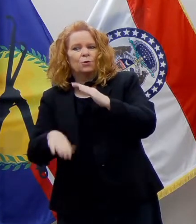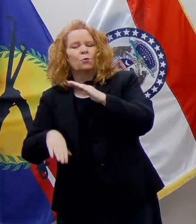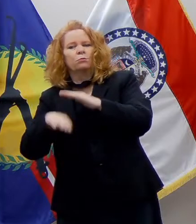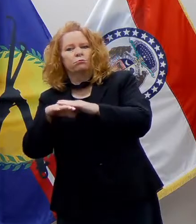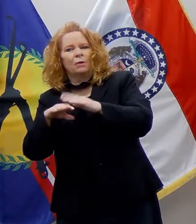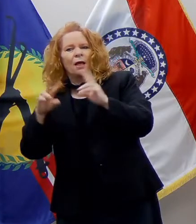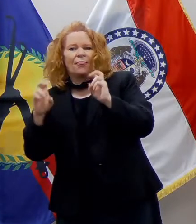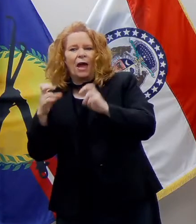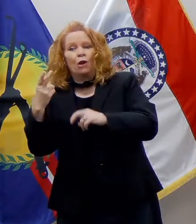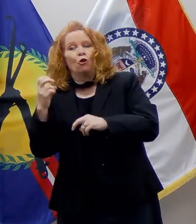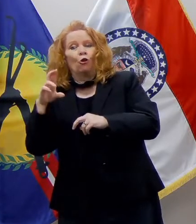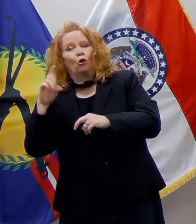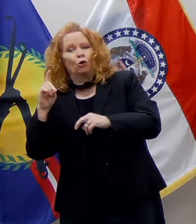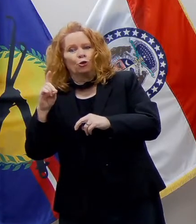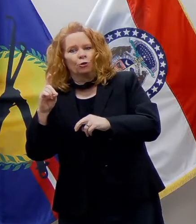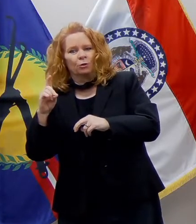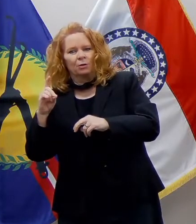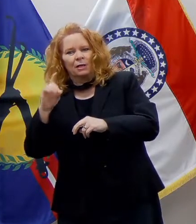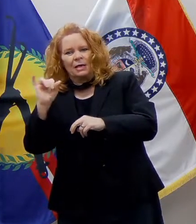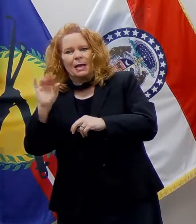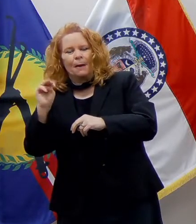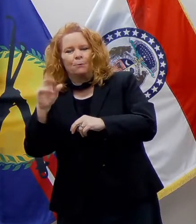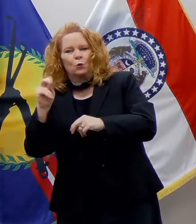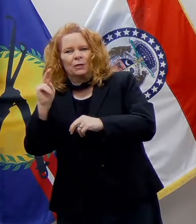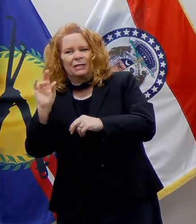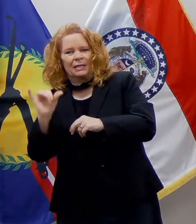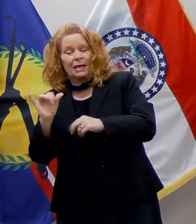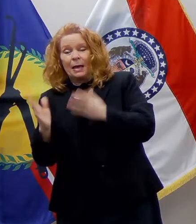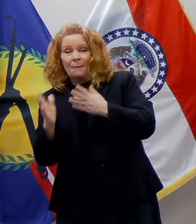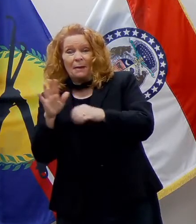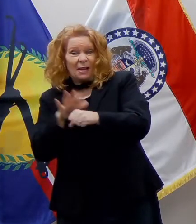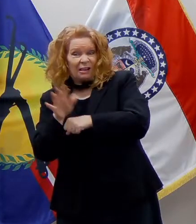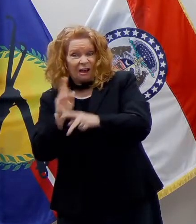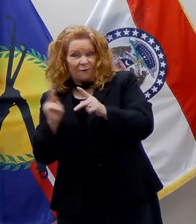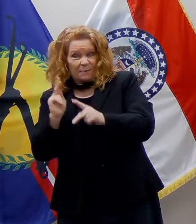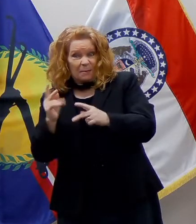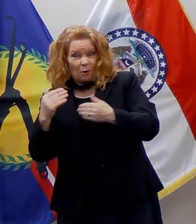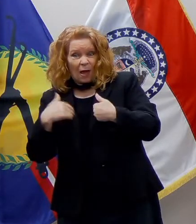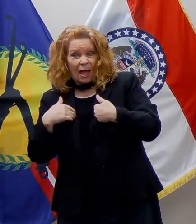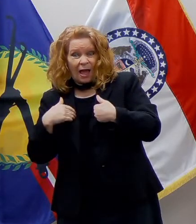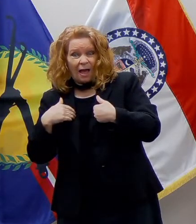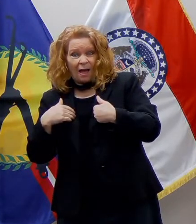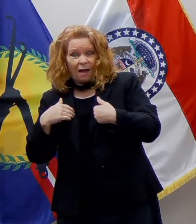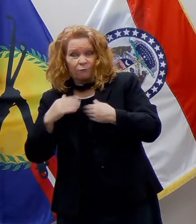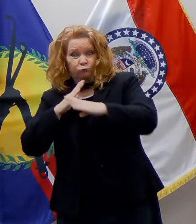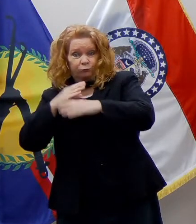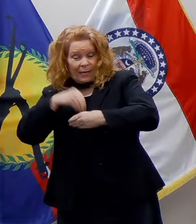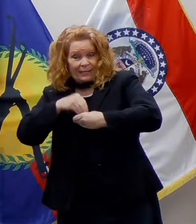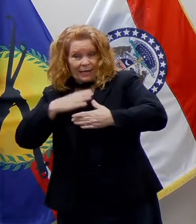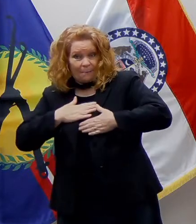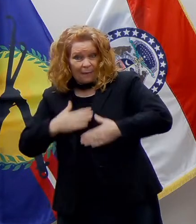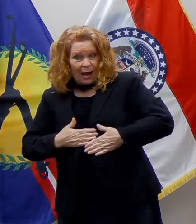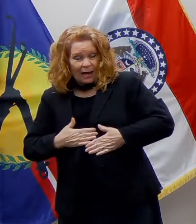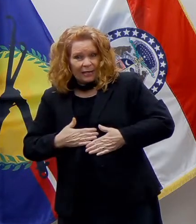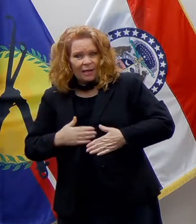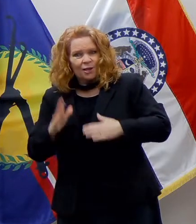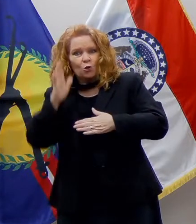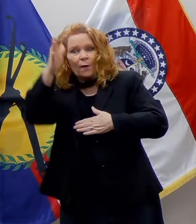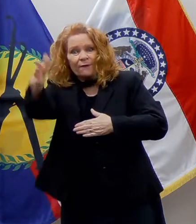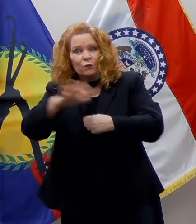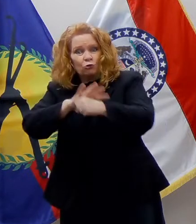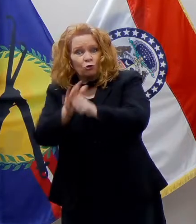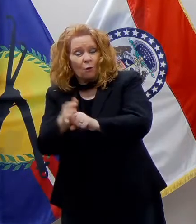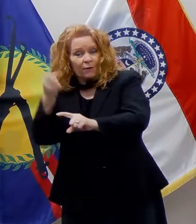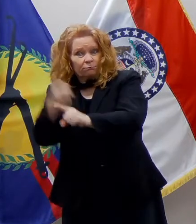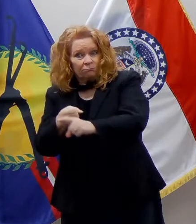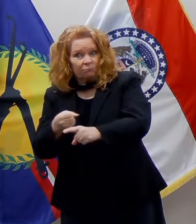that we could get enough antibodies into enough people that any future variants would maybe not have as much of an impact. Do you share